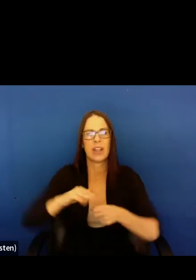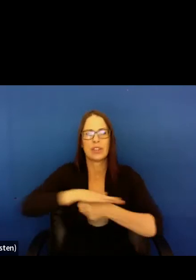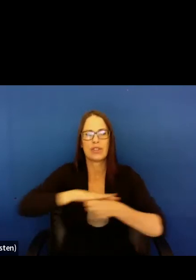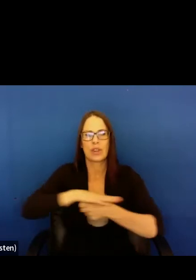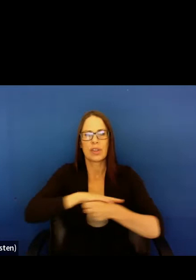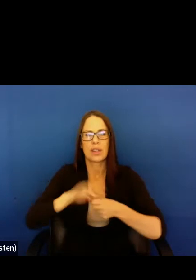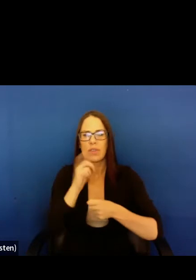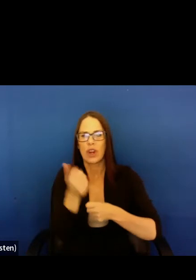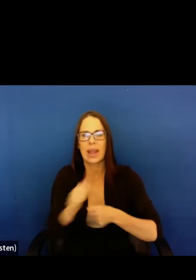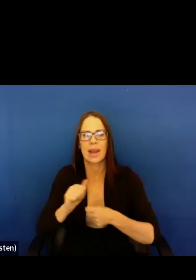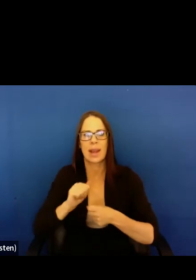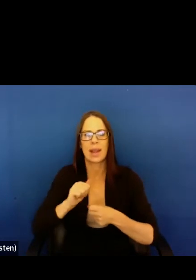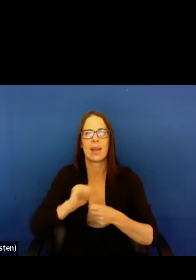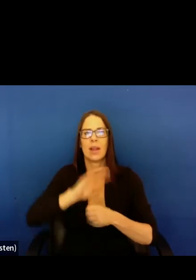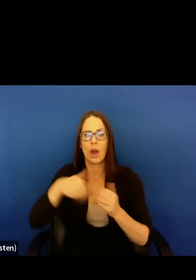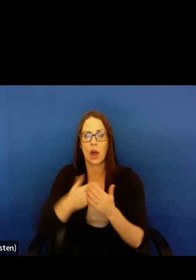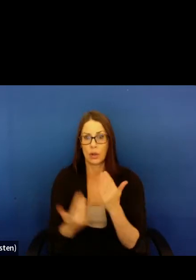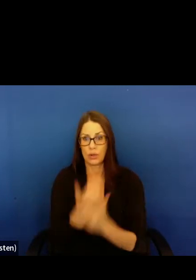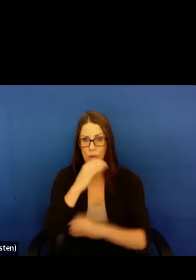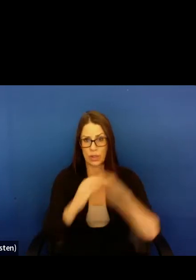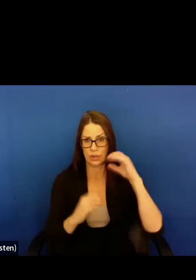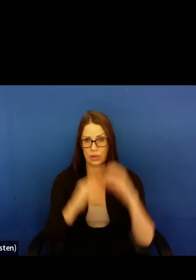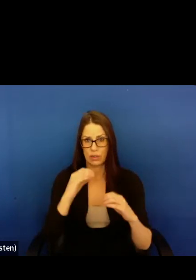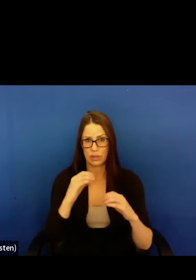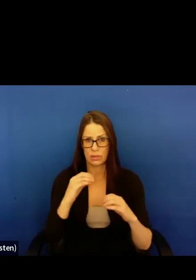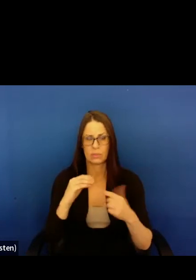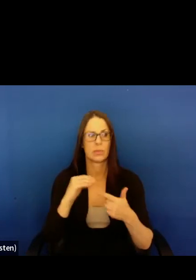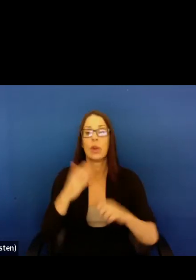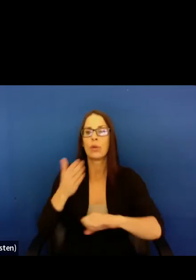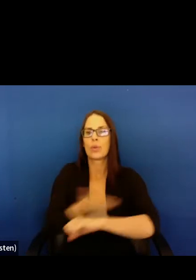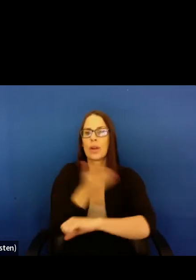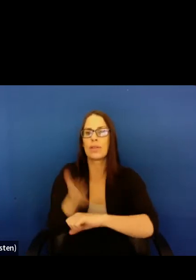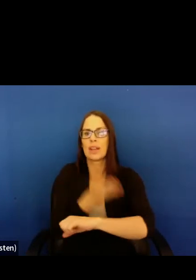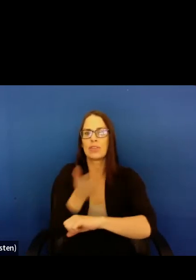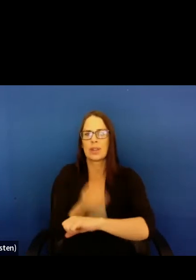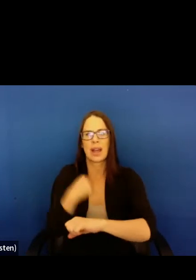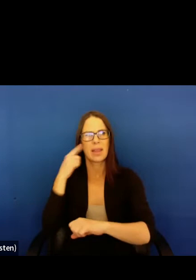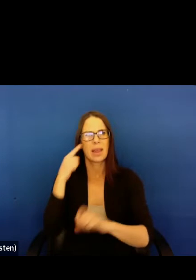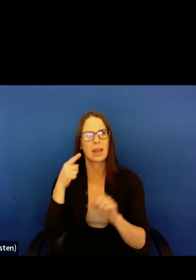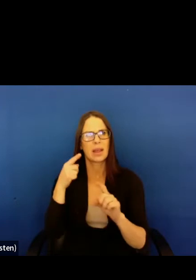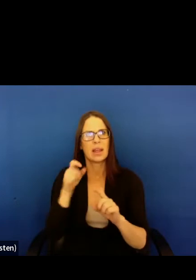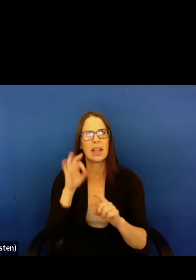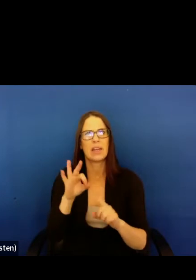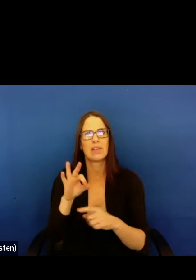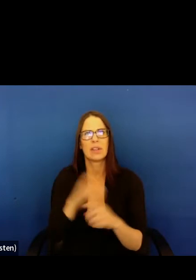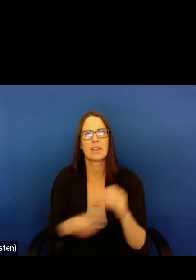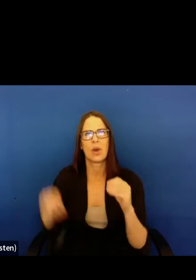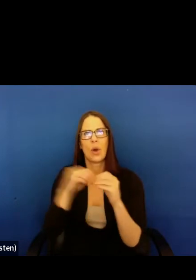new construction, all new construction, and then renovations. And I believe the trigger for a renovation project is anything over